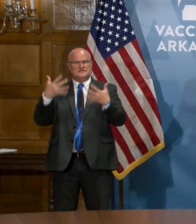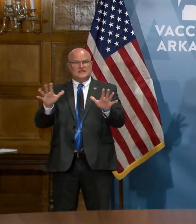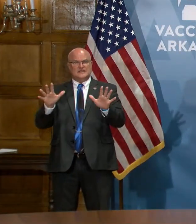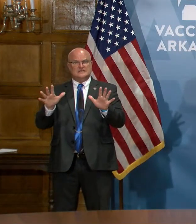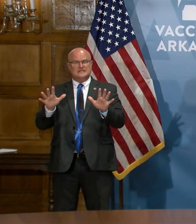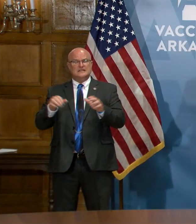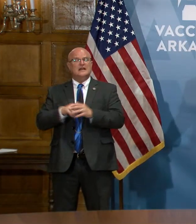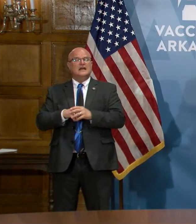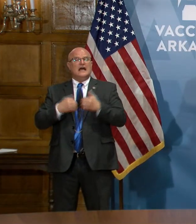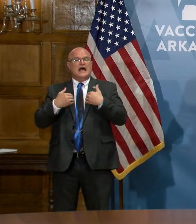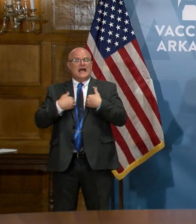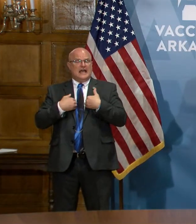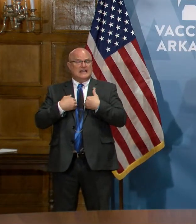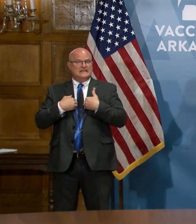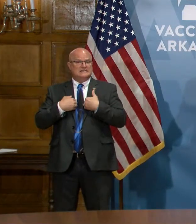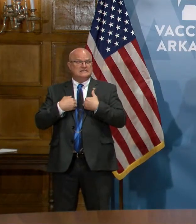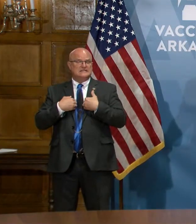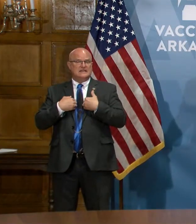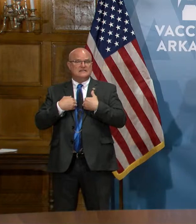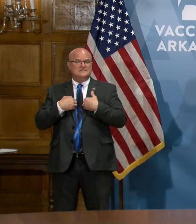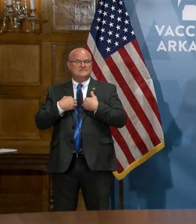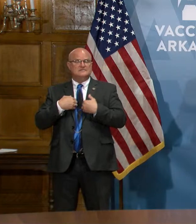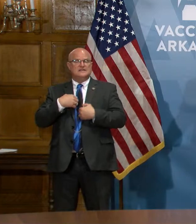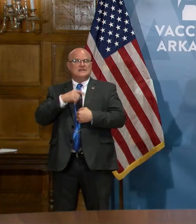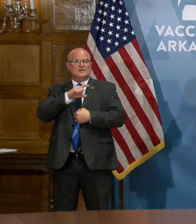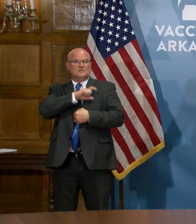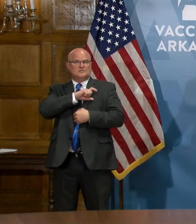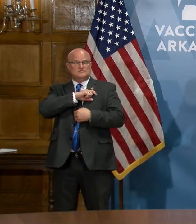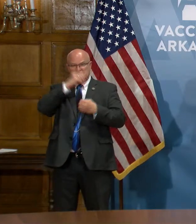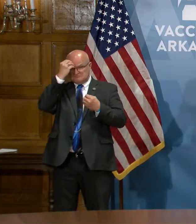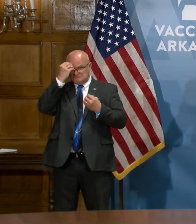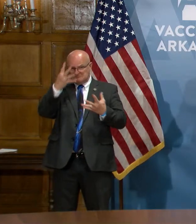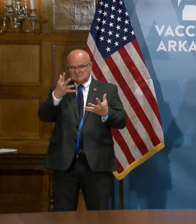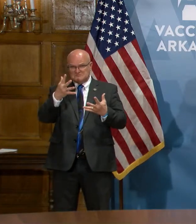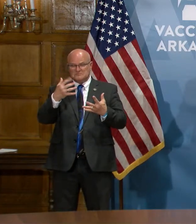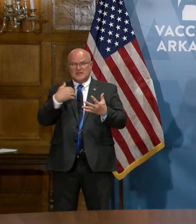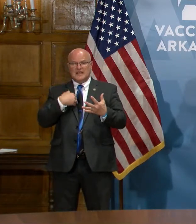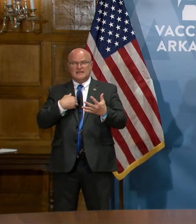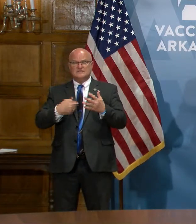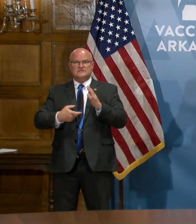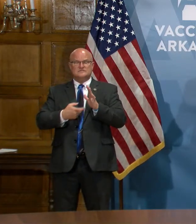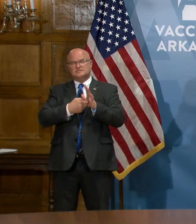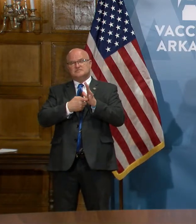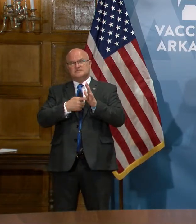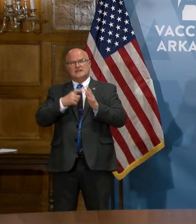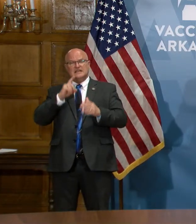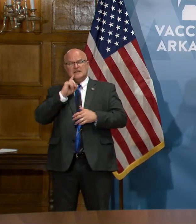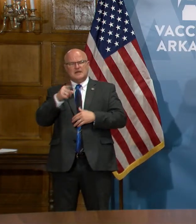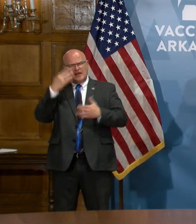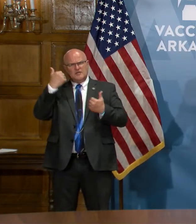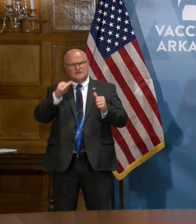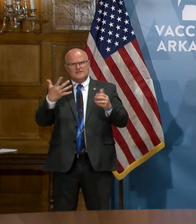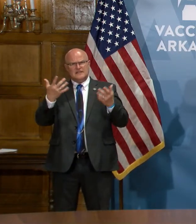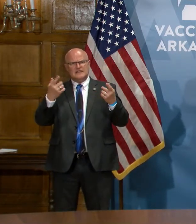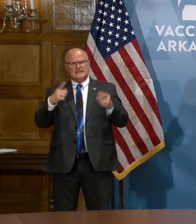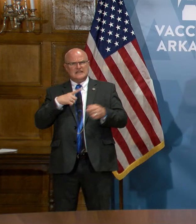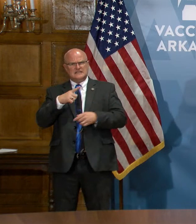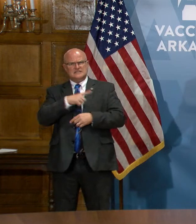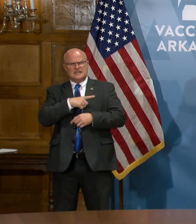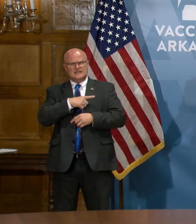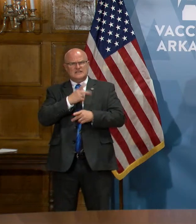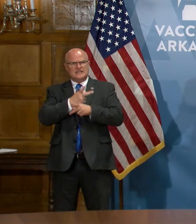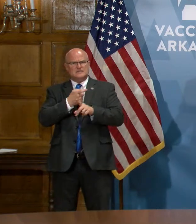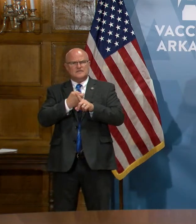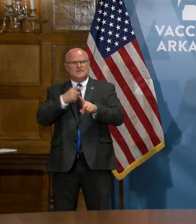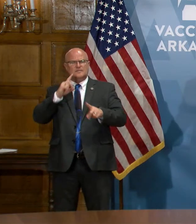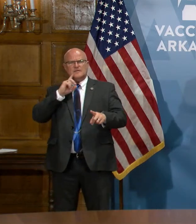Has intelligence given you any reason to think that you might have to reinitiate a unified command? And I don't remember if anything the legislature did keeps